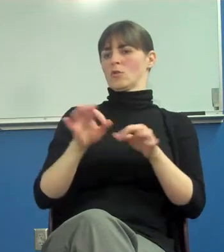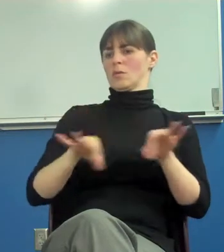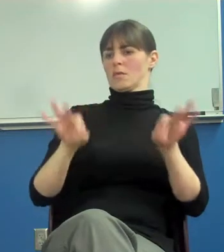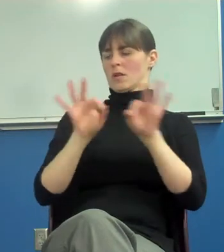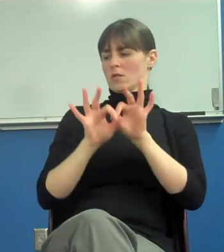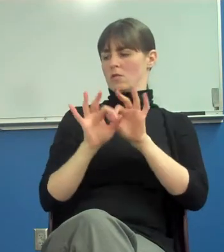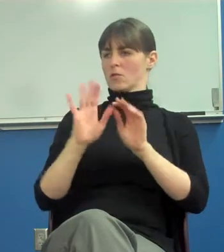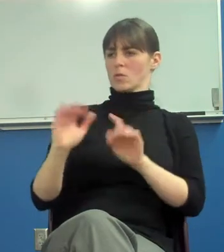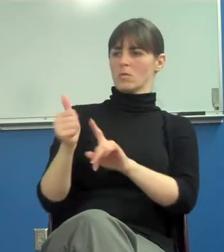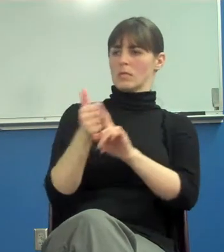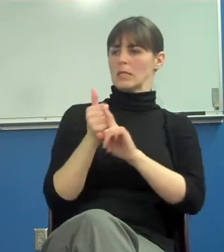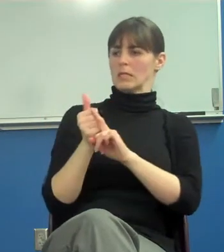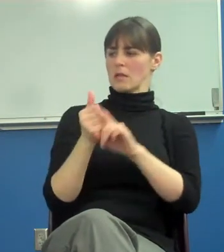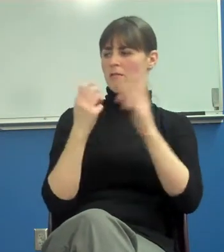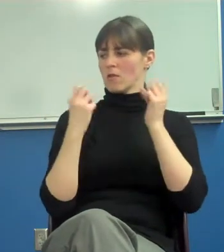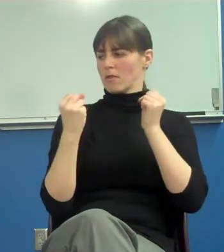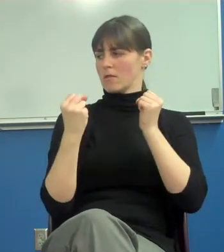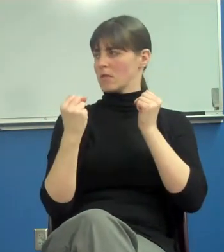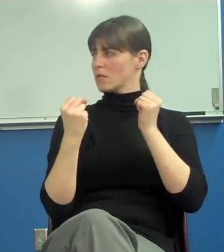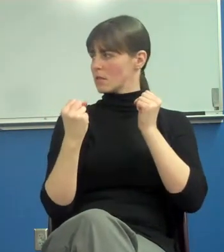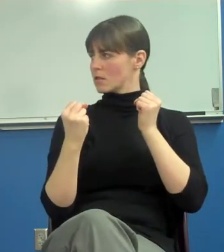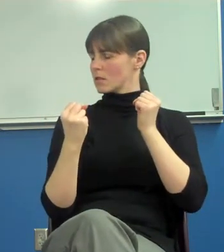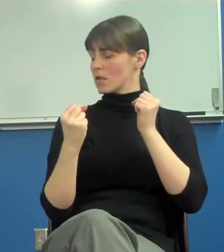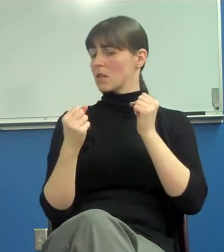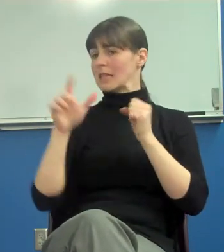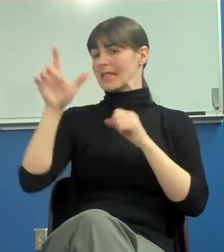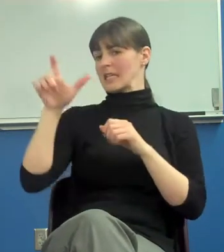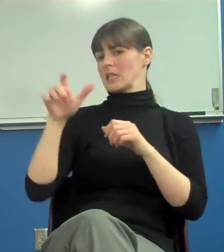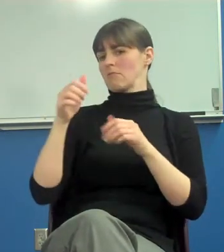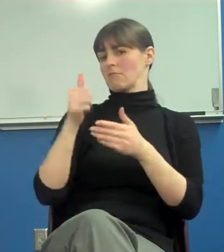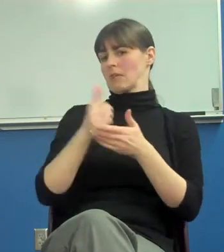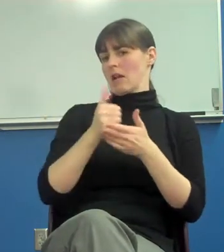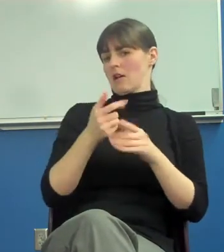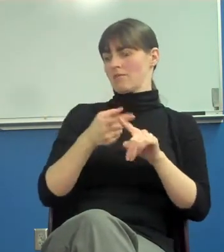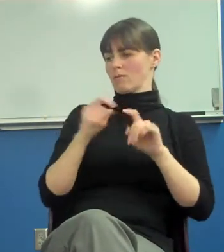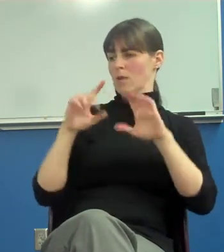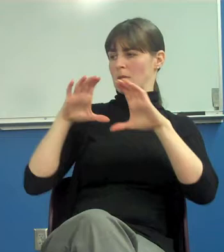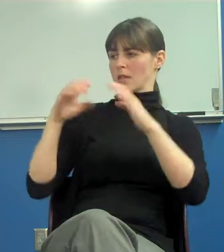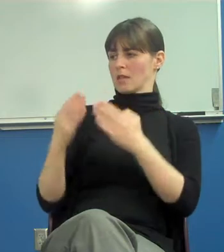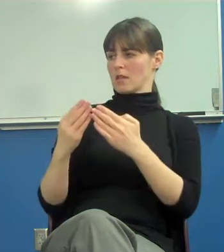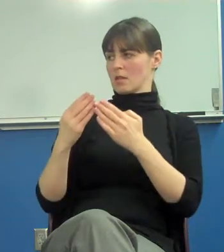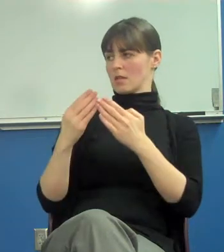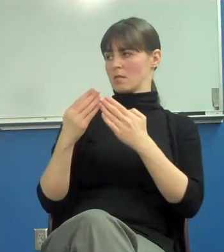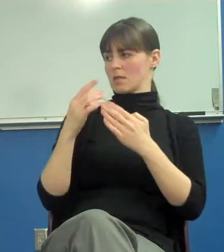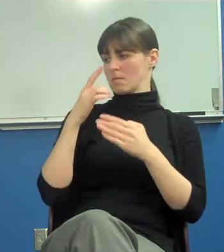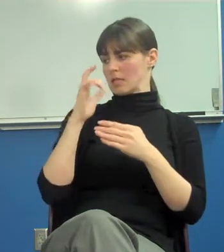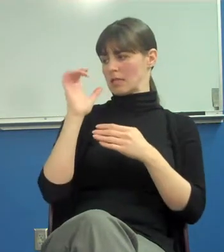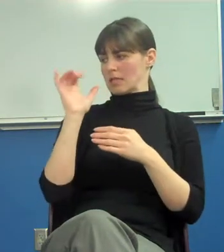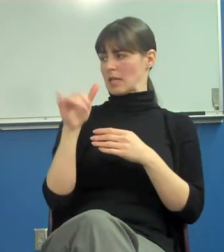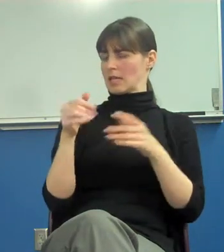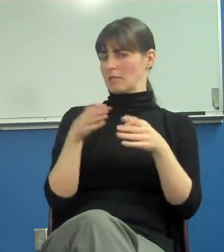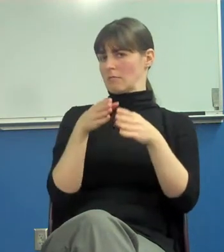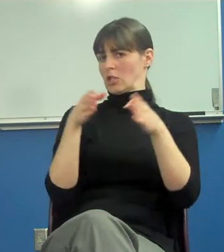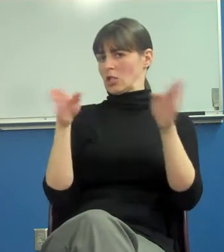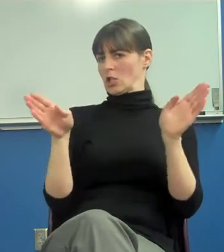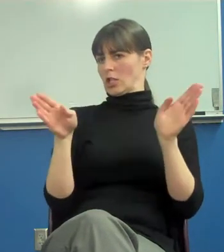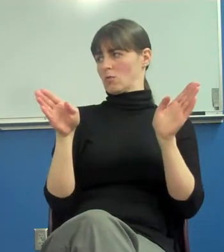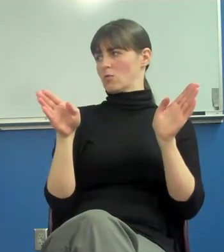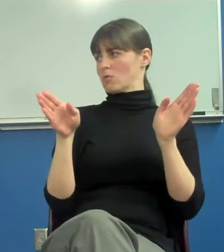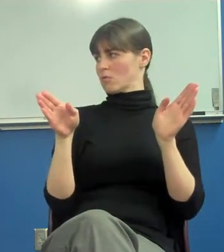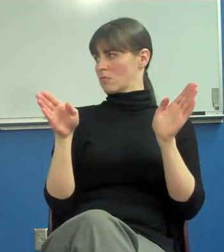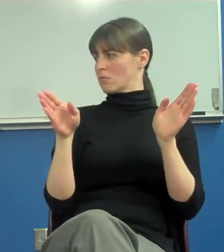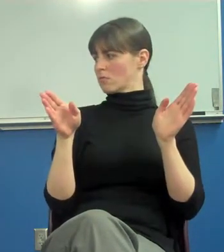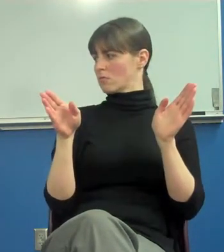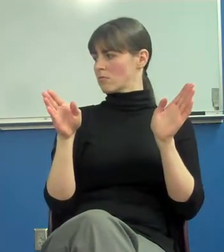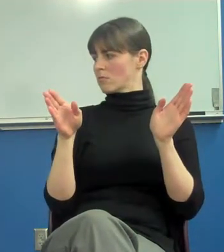self-confidence. And they also need help from any clubs because it is also a general session day, and so they said to ask if anyone